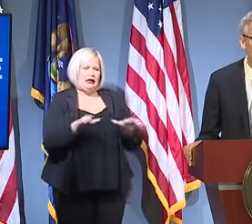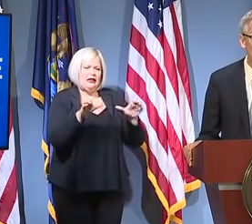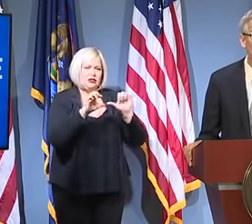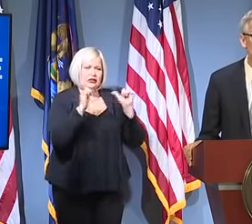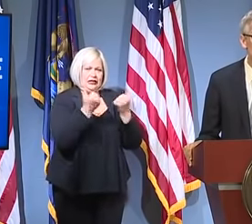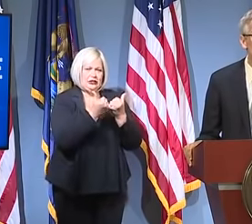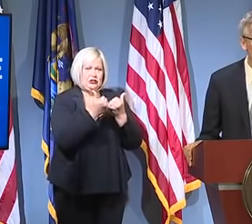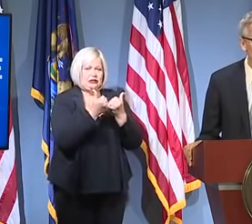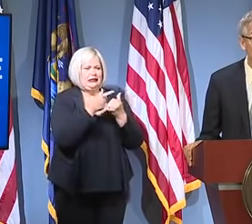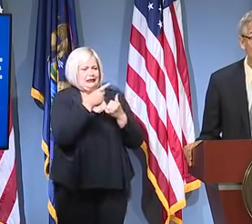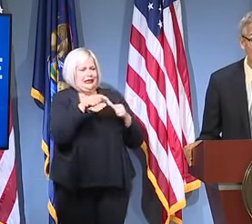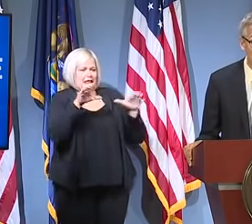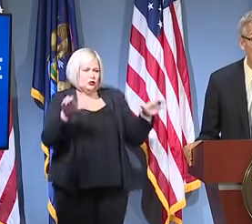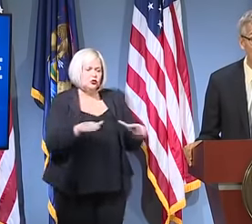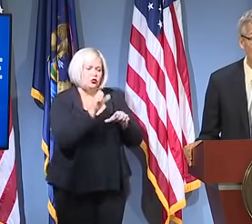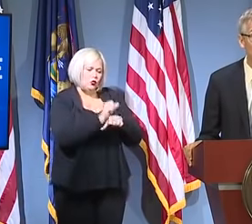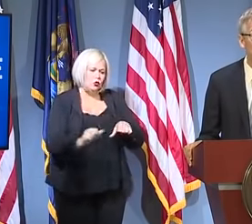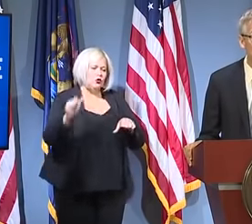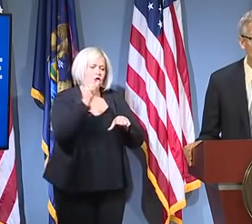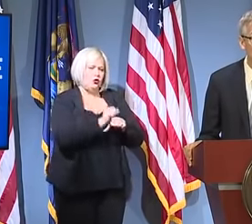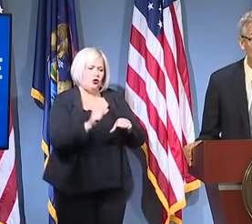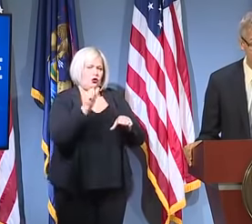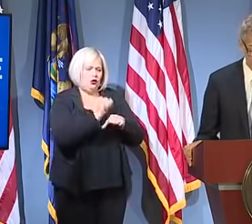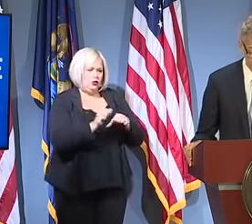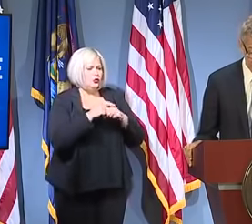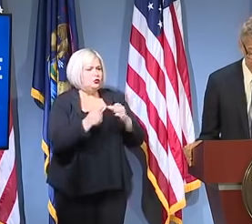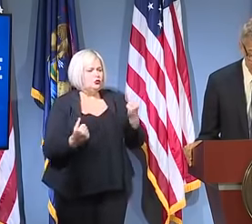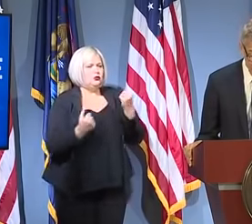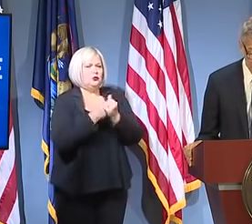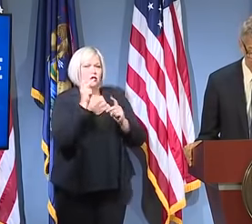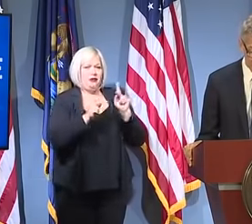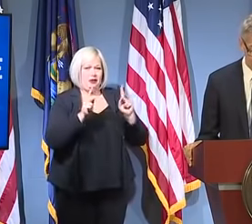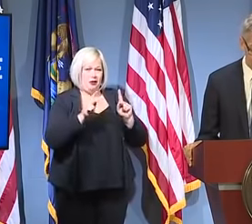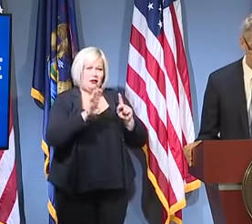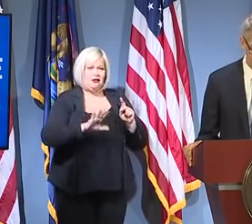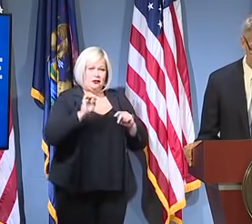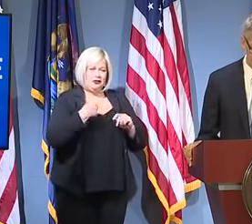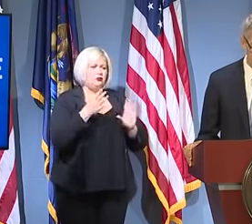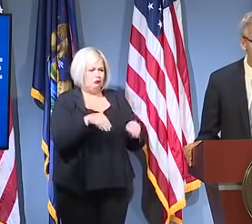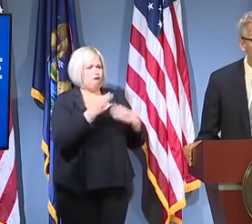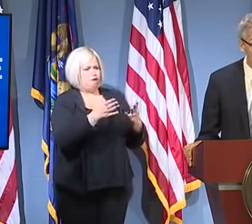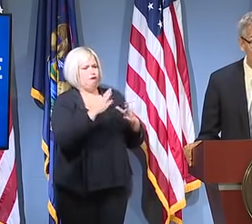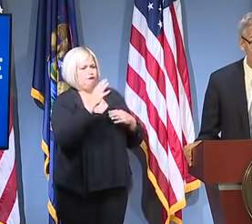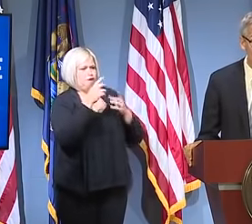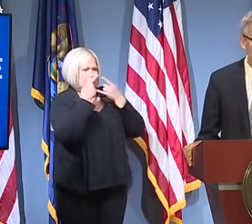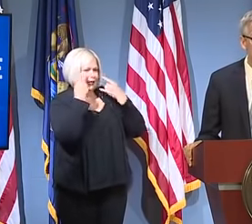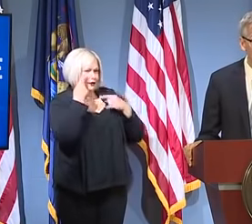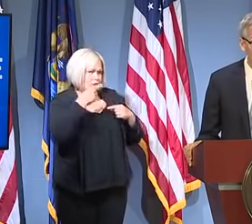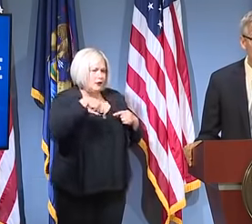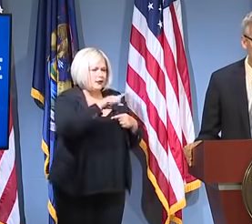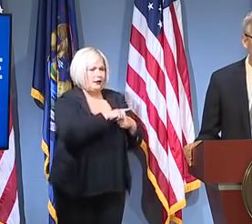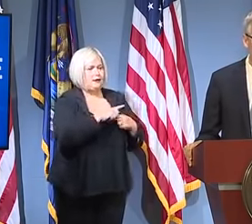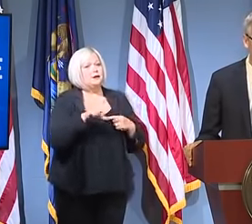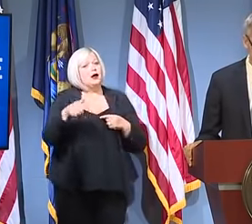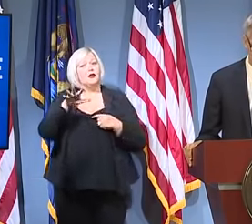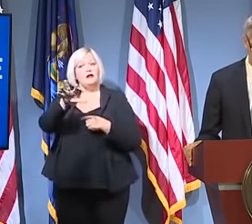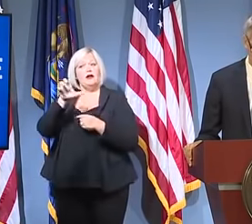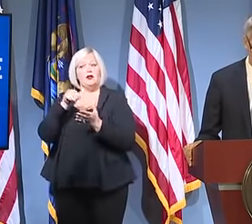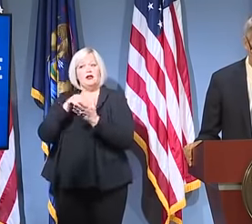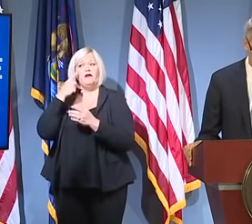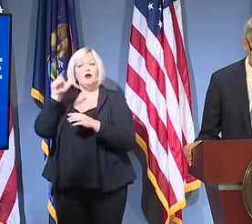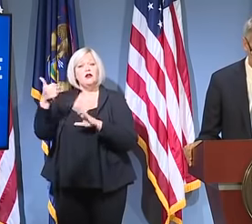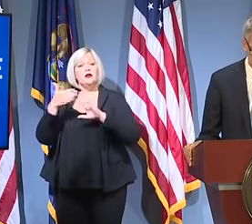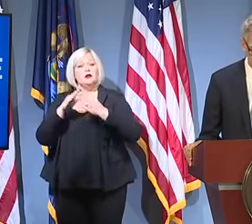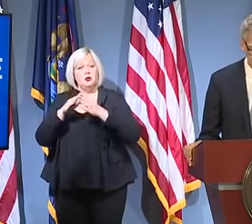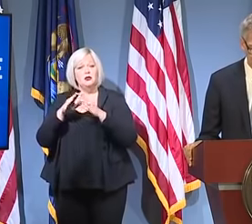that quietly do so much heroic work supporting residents in need. Another 500,000 for other community organizations